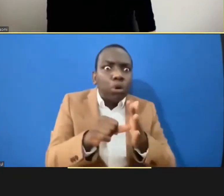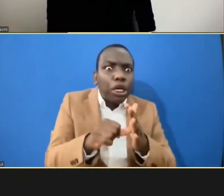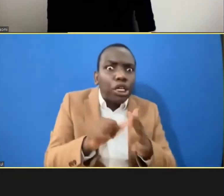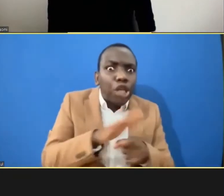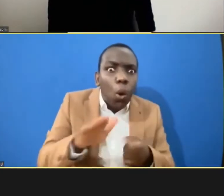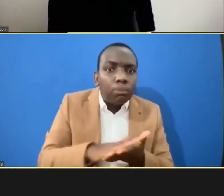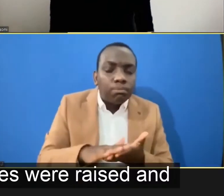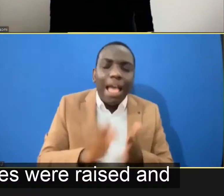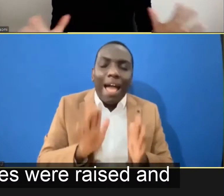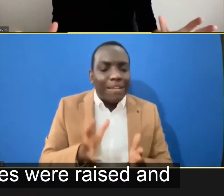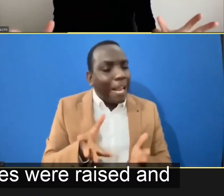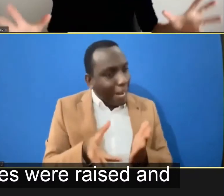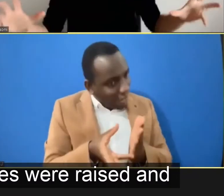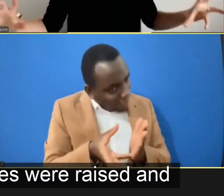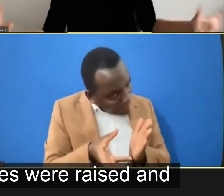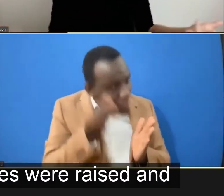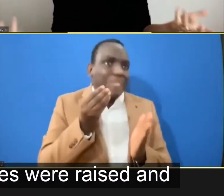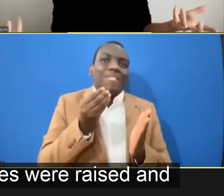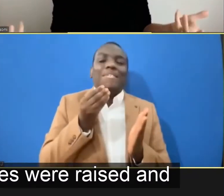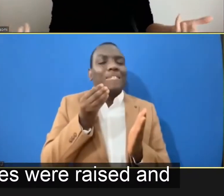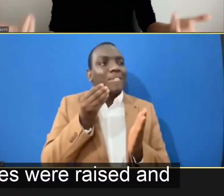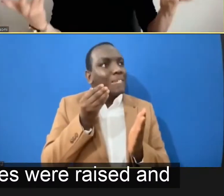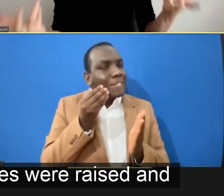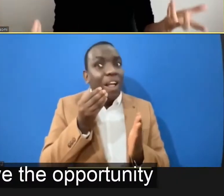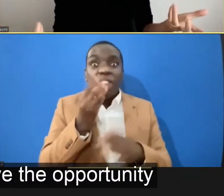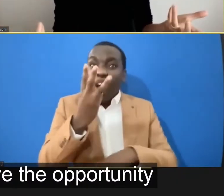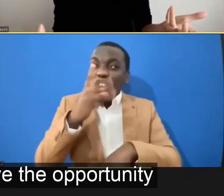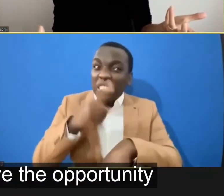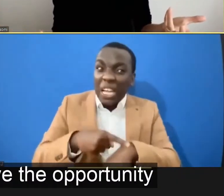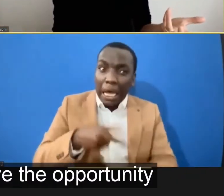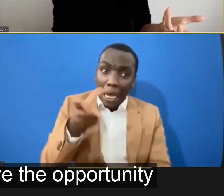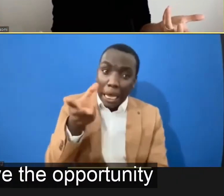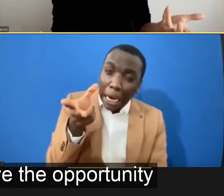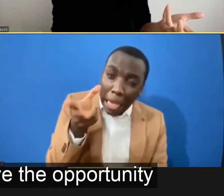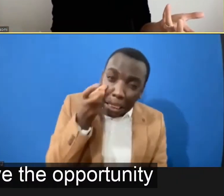I would much rather that issues were raised and dealt with.